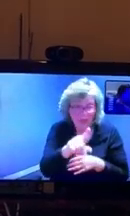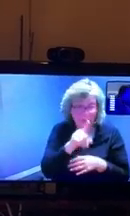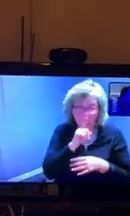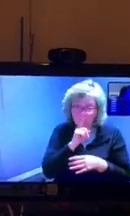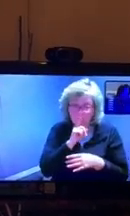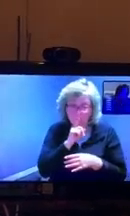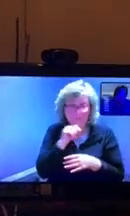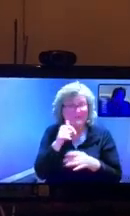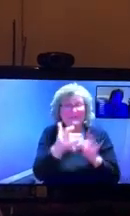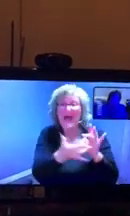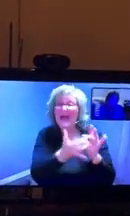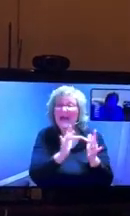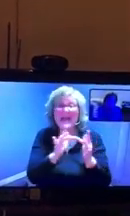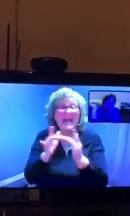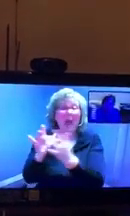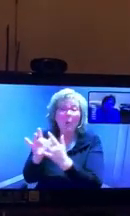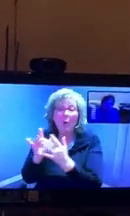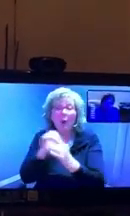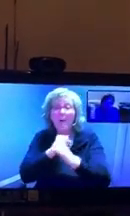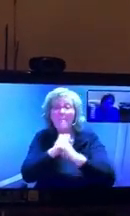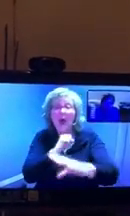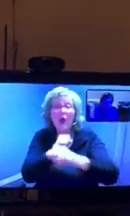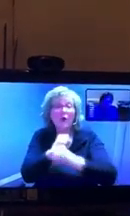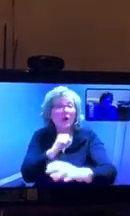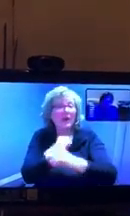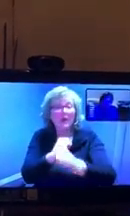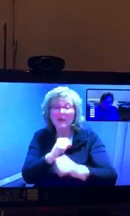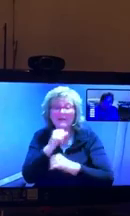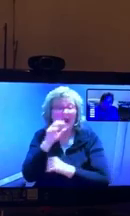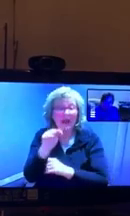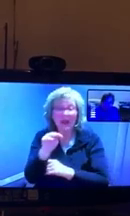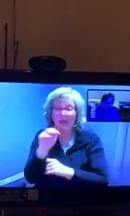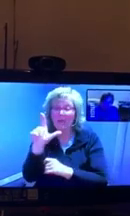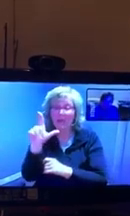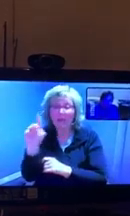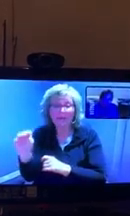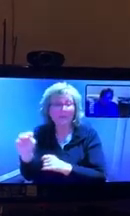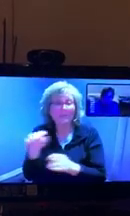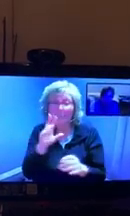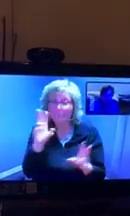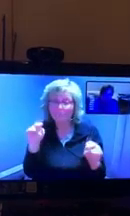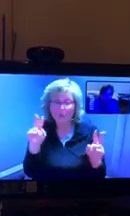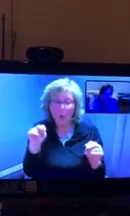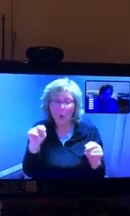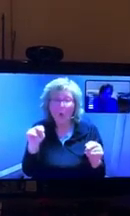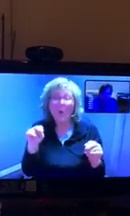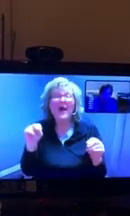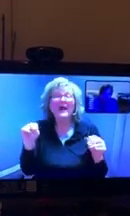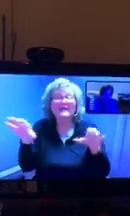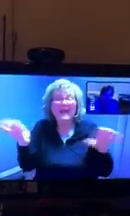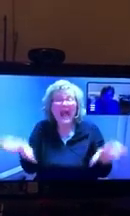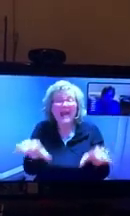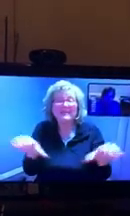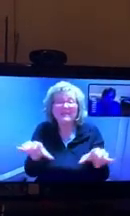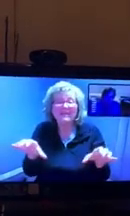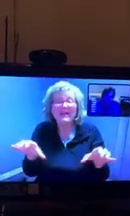network marketing project. It's not an MLM. What it is an activity of gathering from people, crowds of